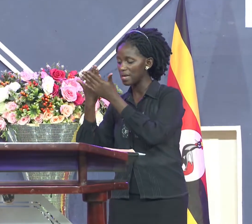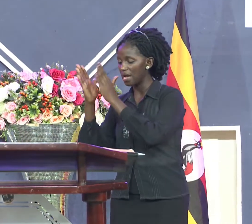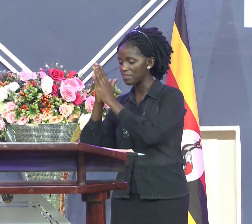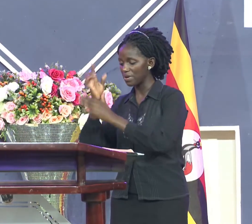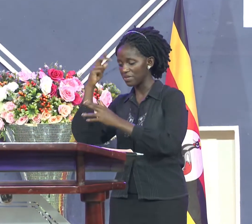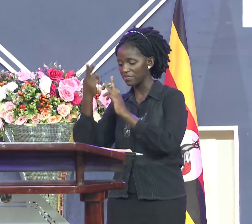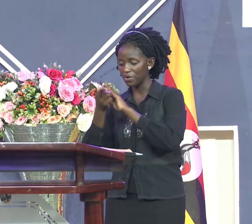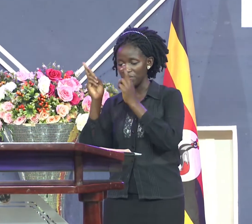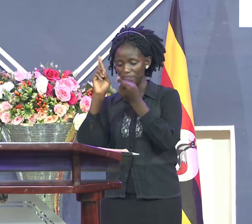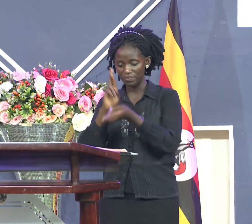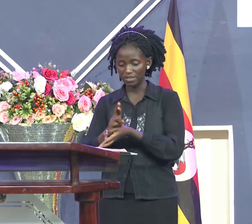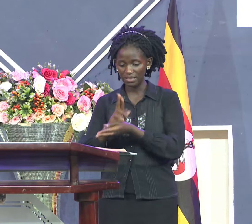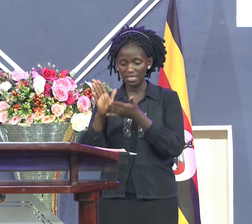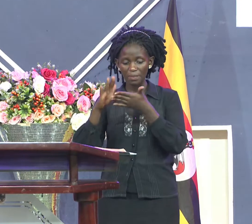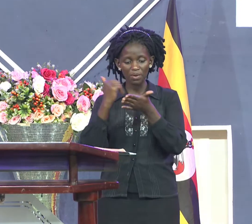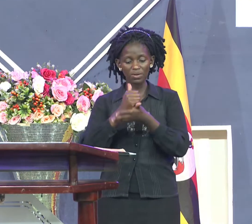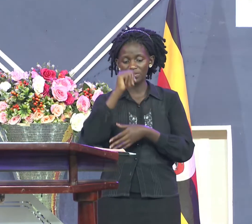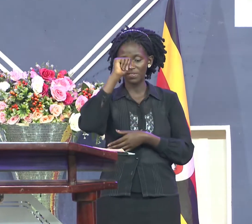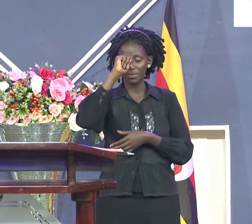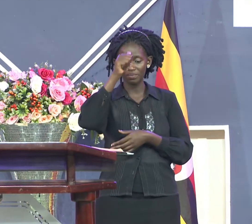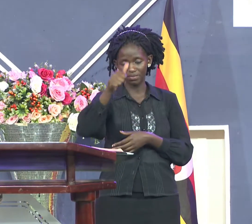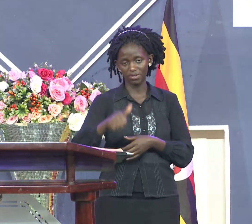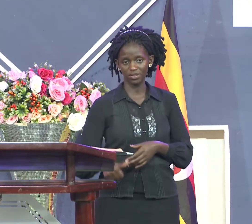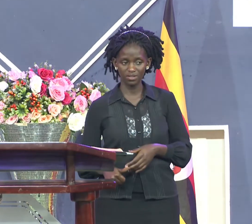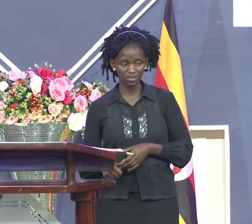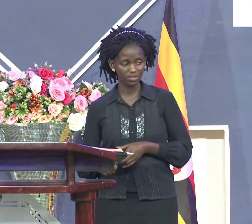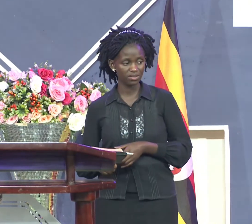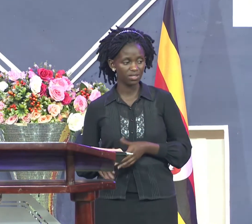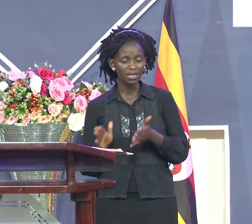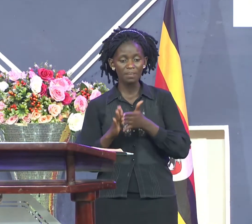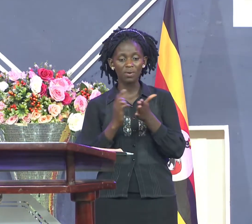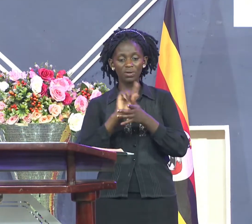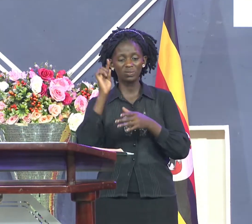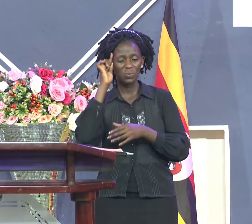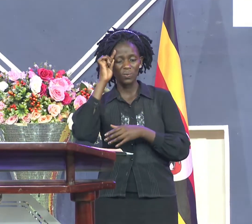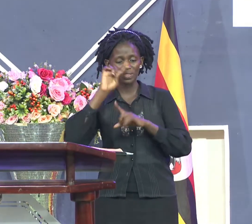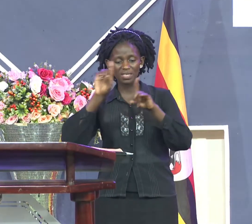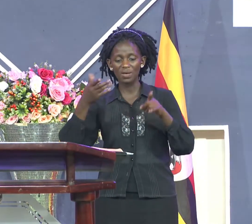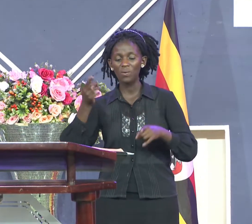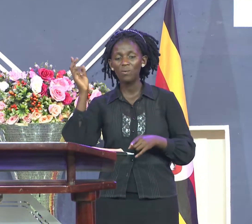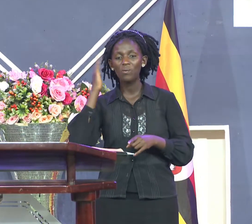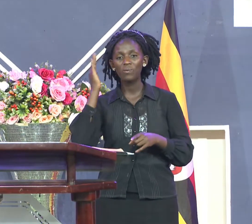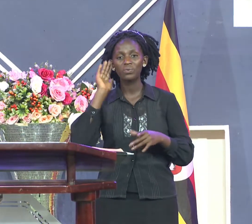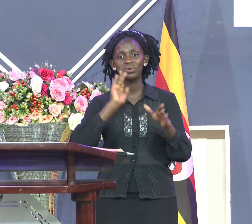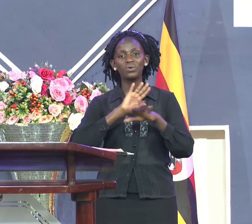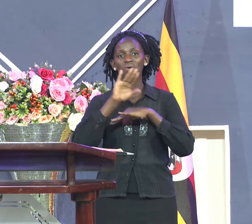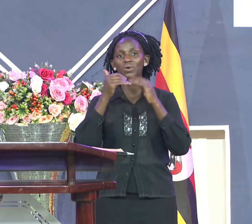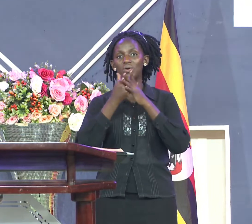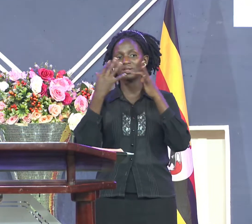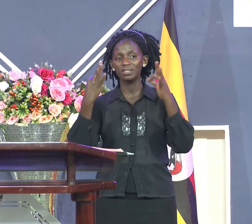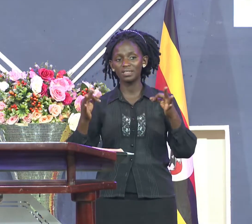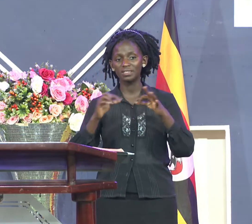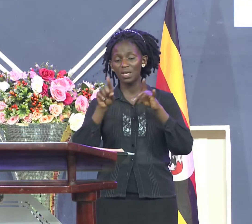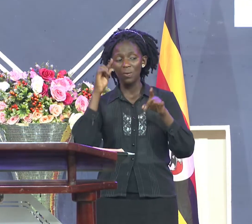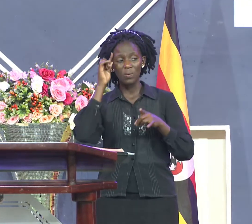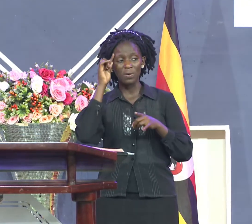I want us to repent to him of the pride we've been moving in. Thinking of ourselves that we